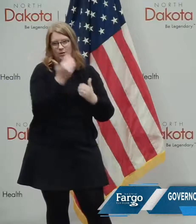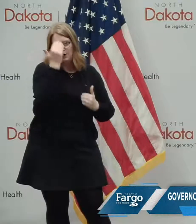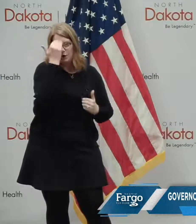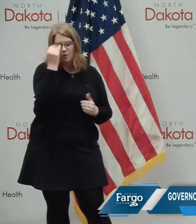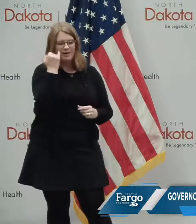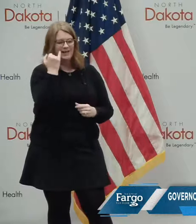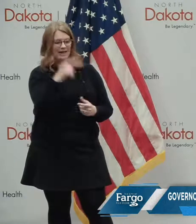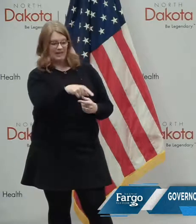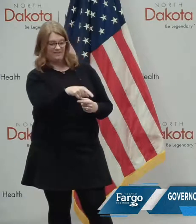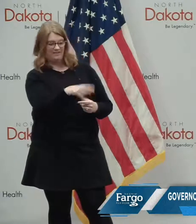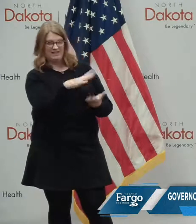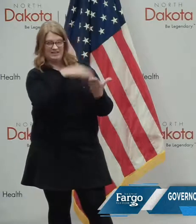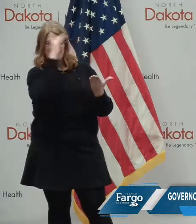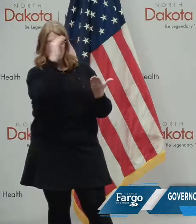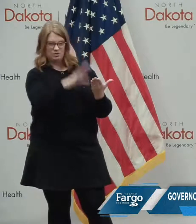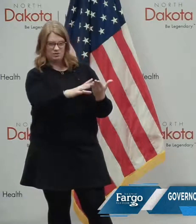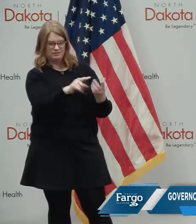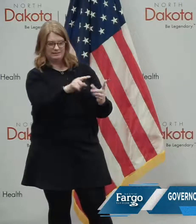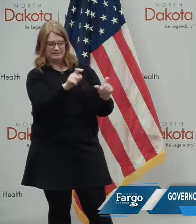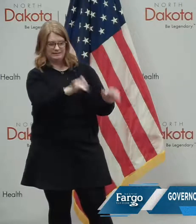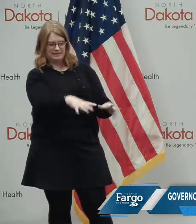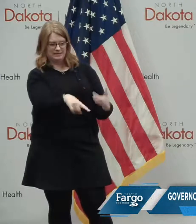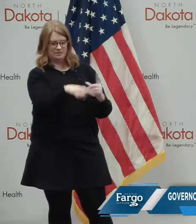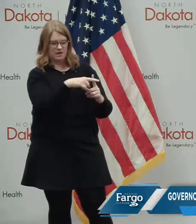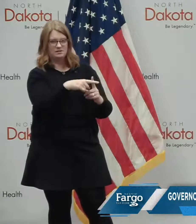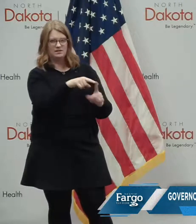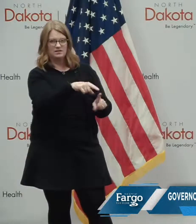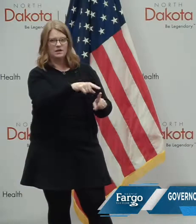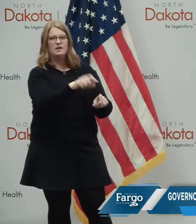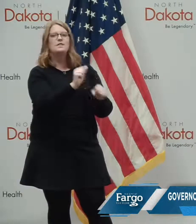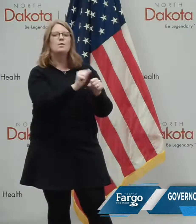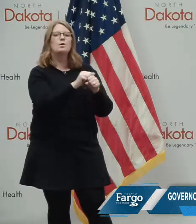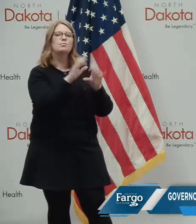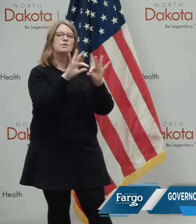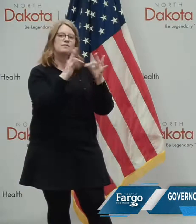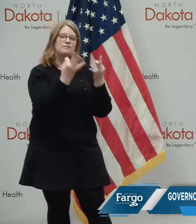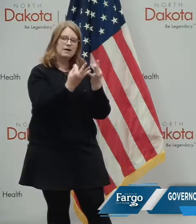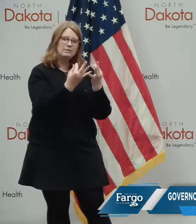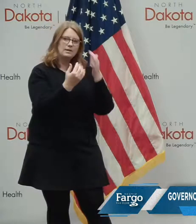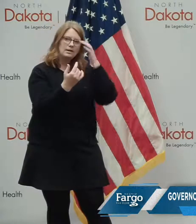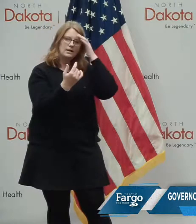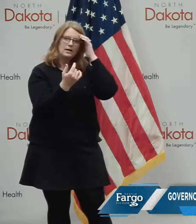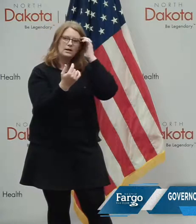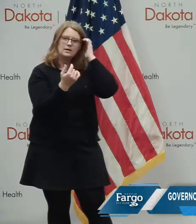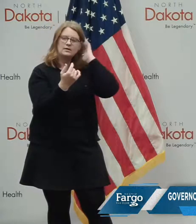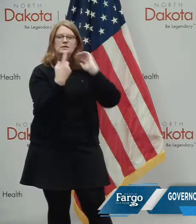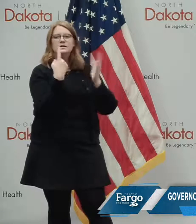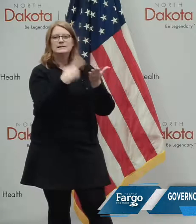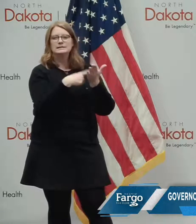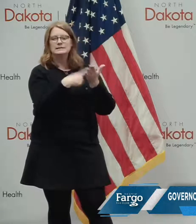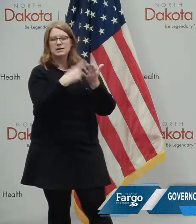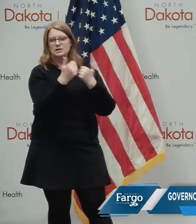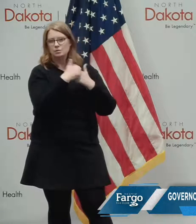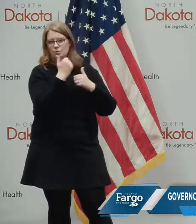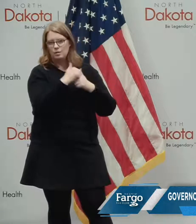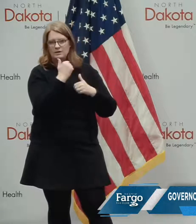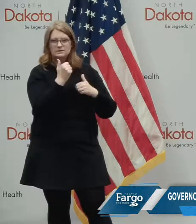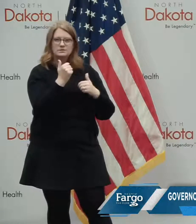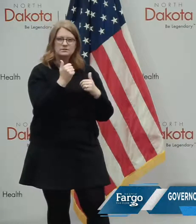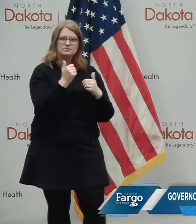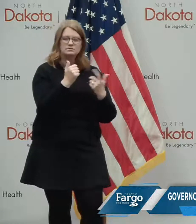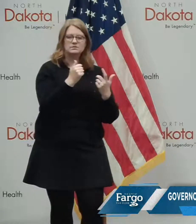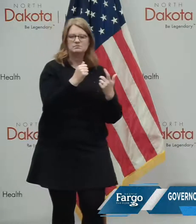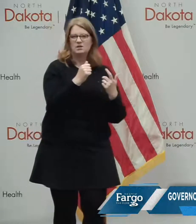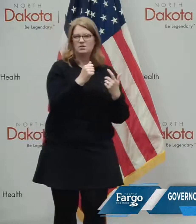then our case investigators work with that family, and we talk about the different risk factors, and we'll talk about mask use. And we also work